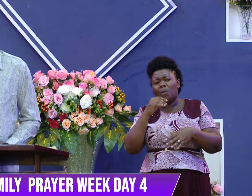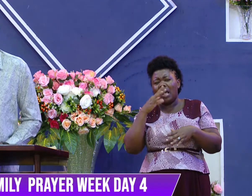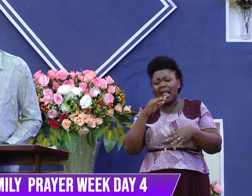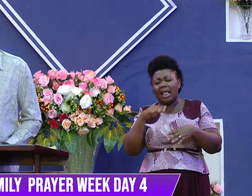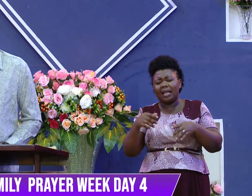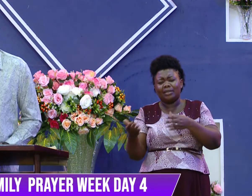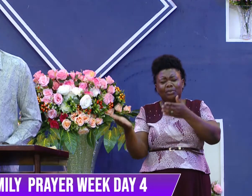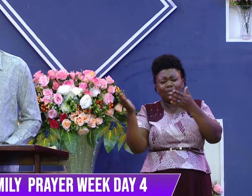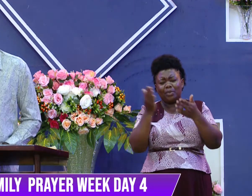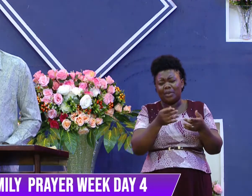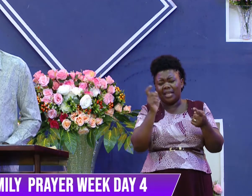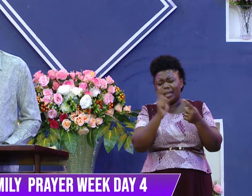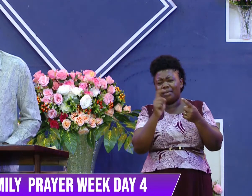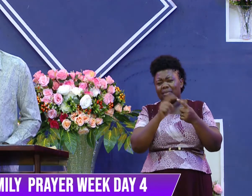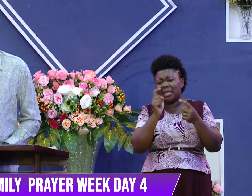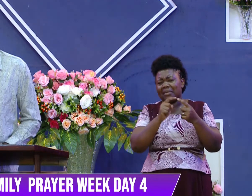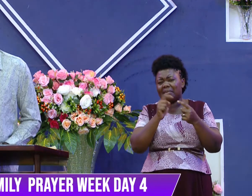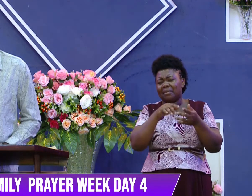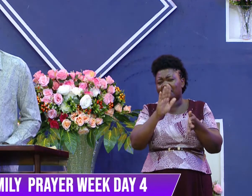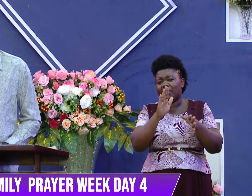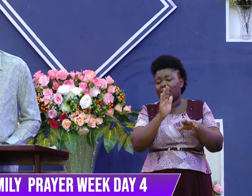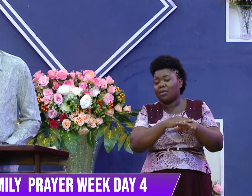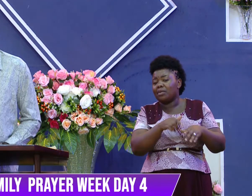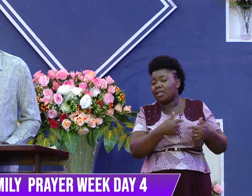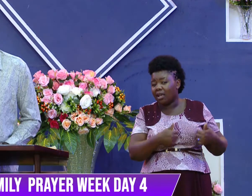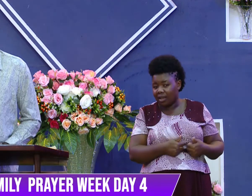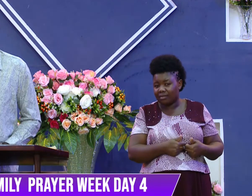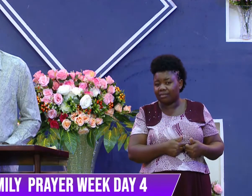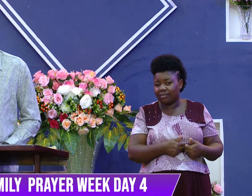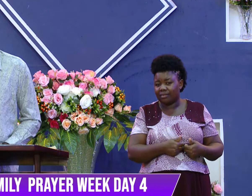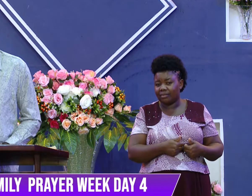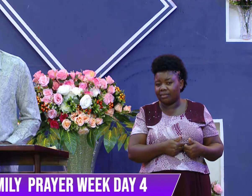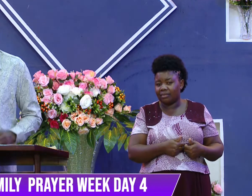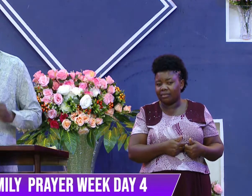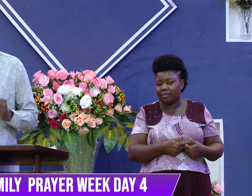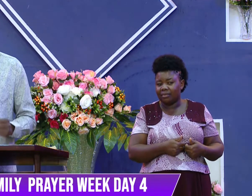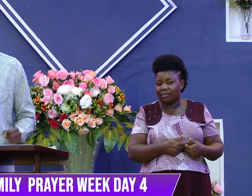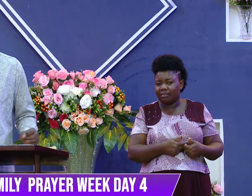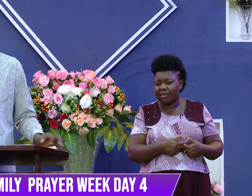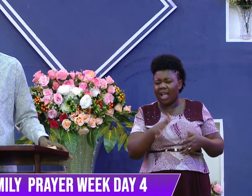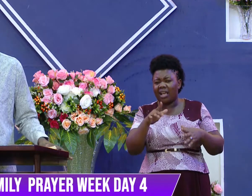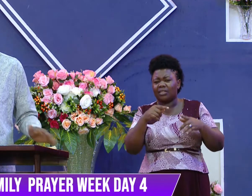maybe according to your character, only arrows come out of your words. They spin.